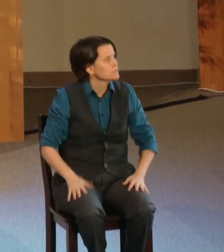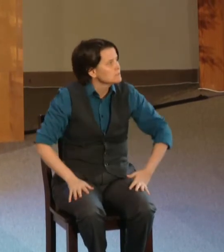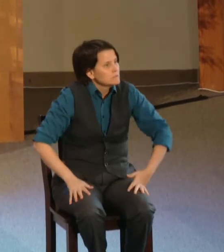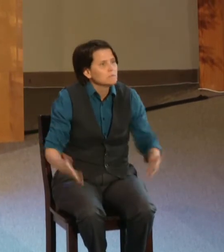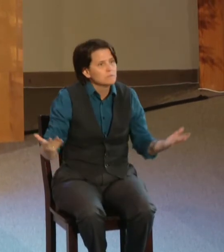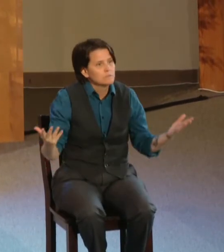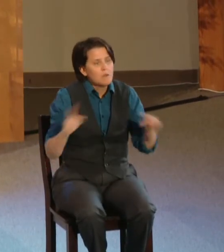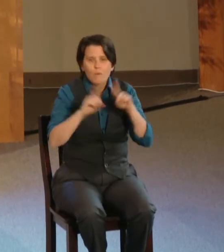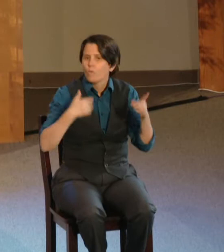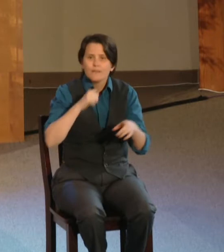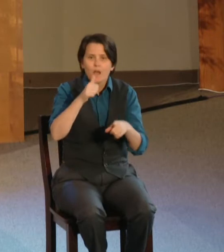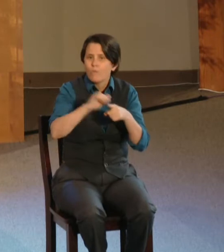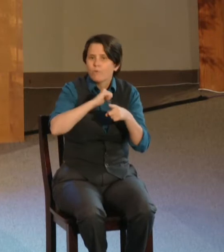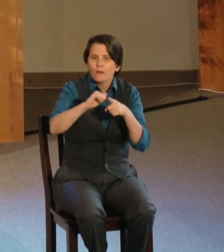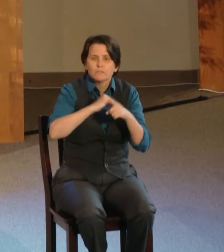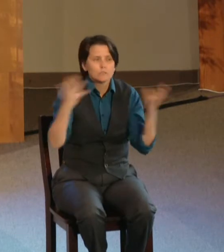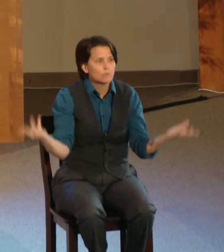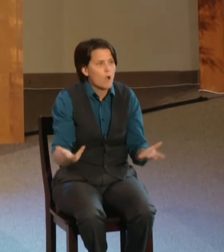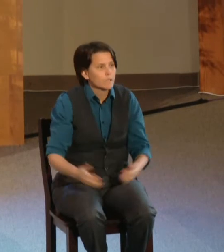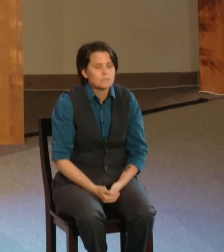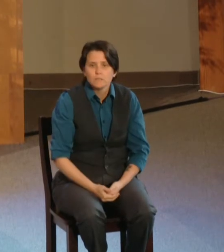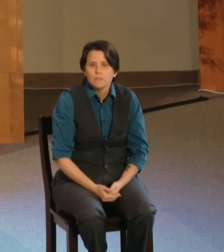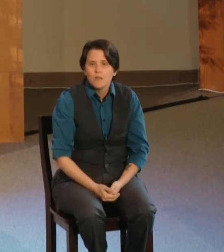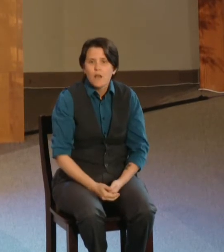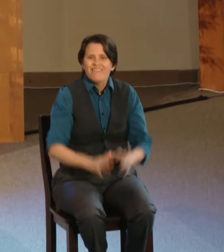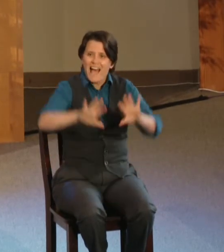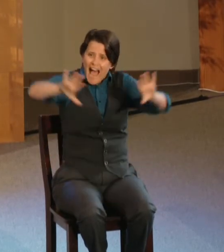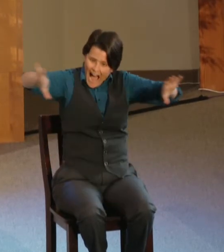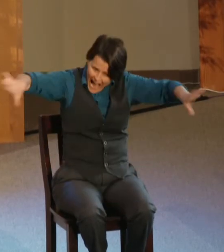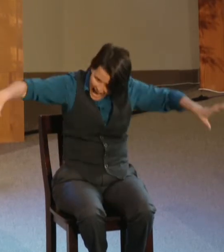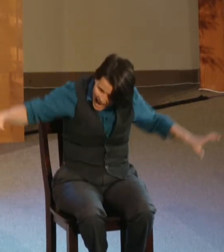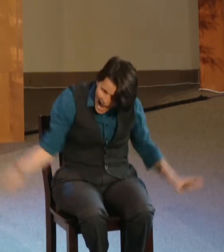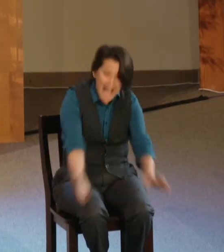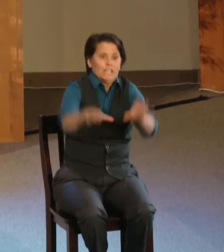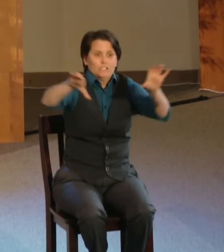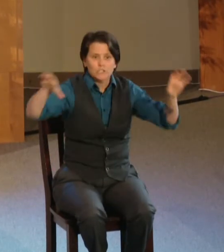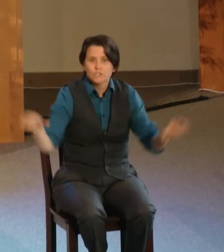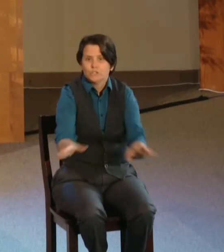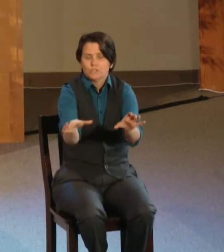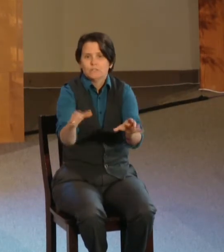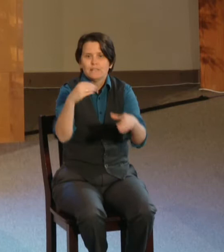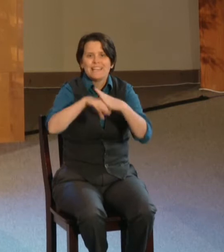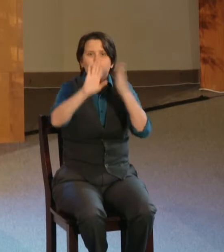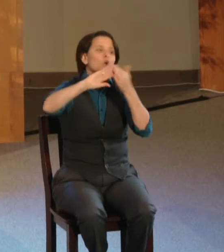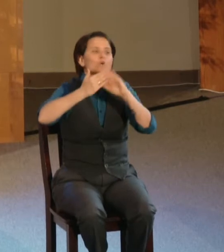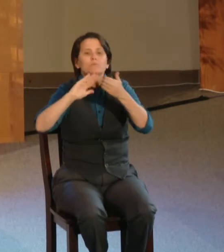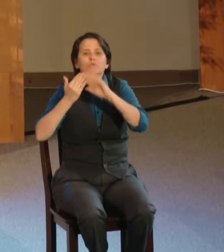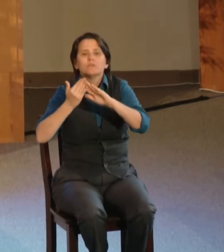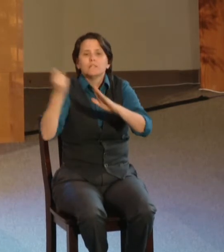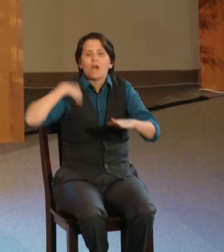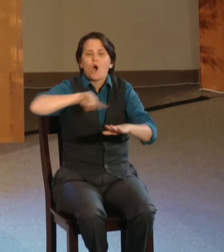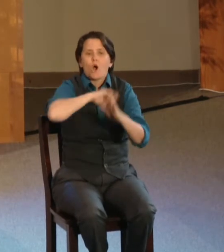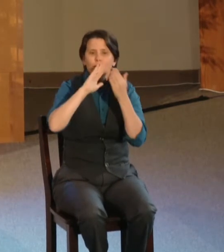Taking those big, bold actions. in communities, in our cities, in our